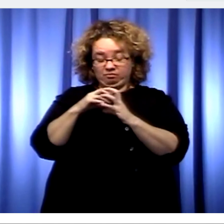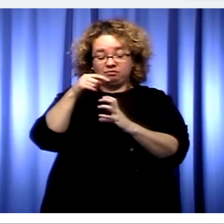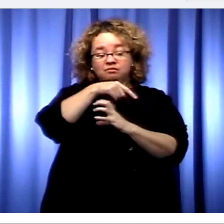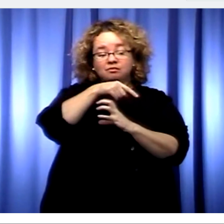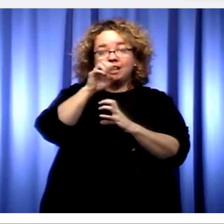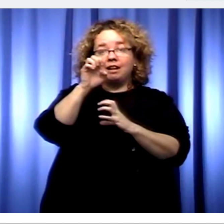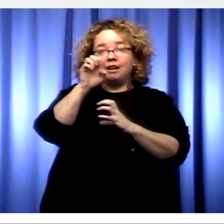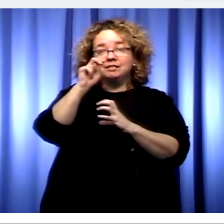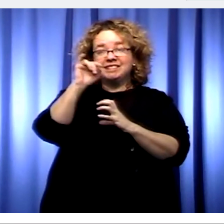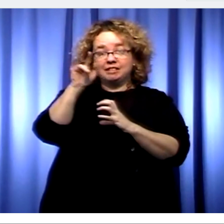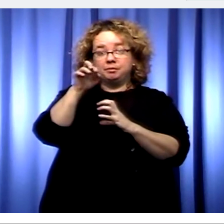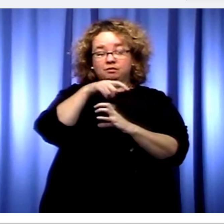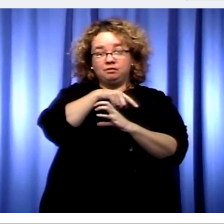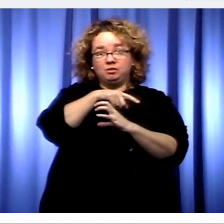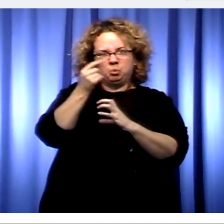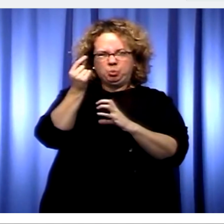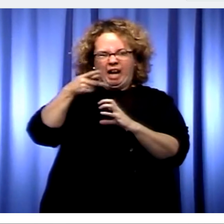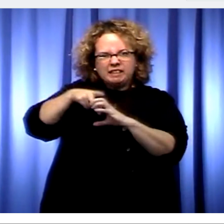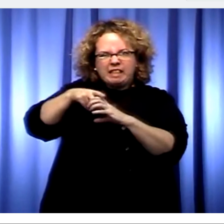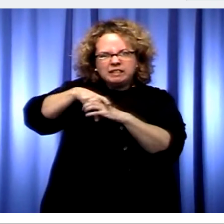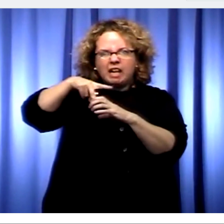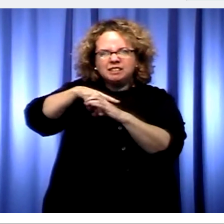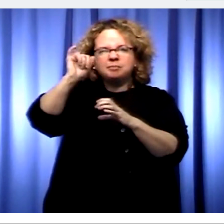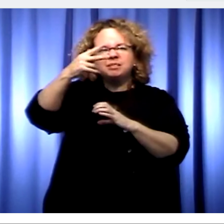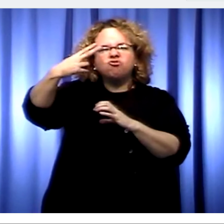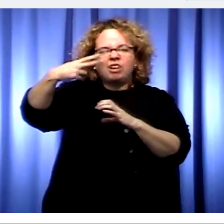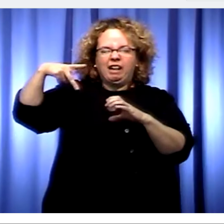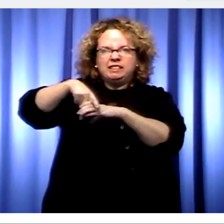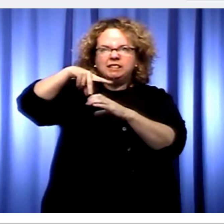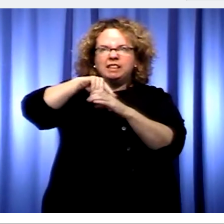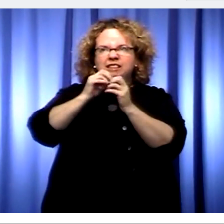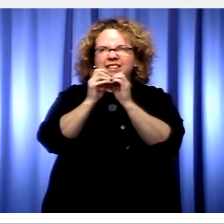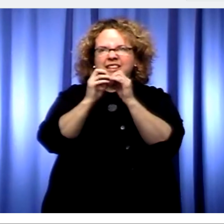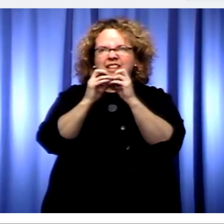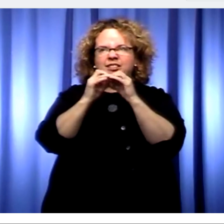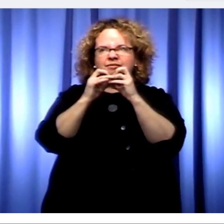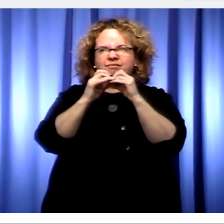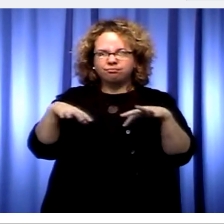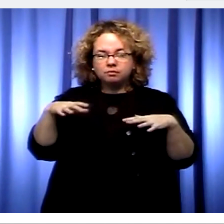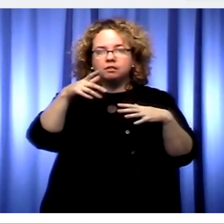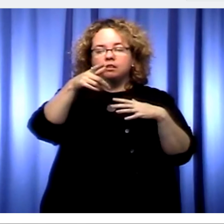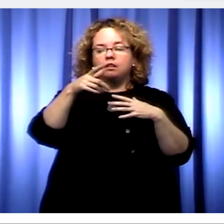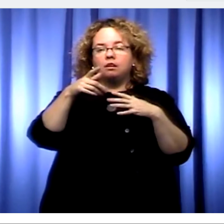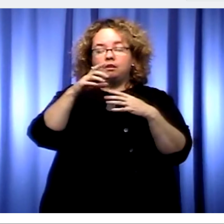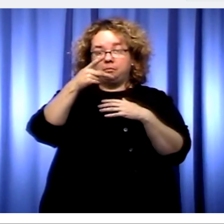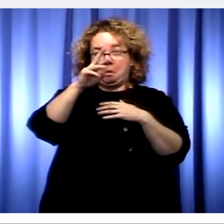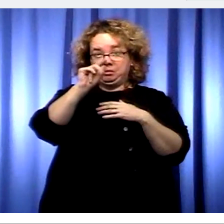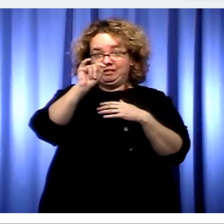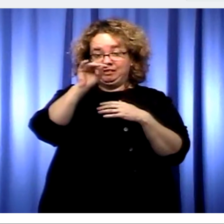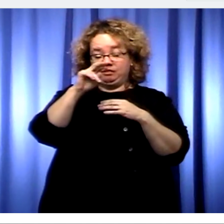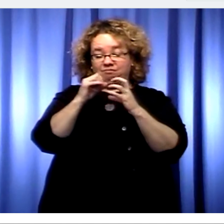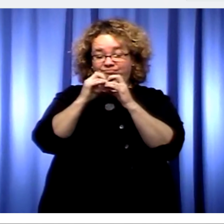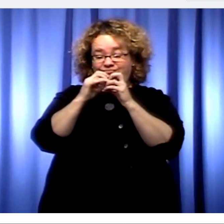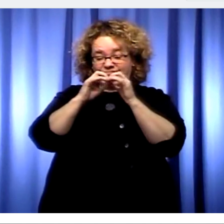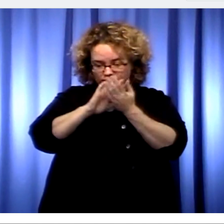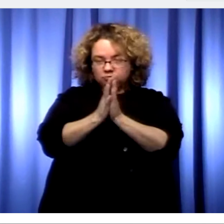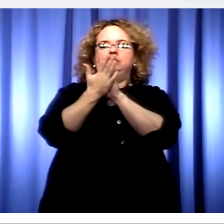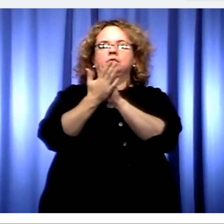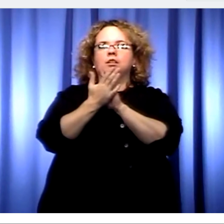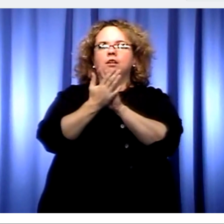you need to further break down the food. It kind of works as scissors to cut through the food and break them down even further.